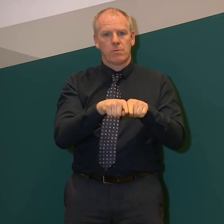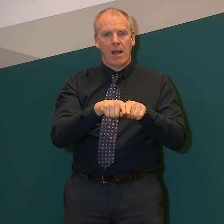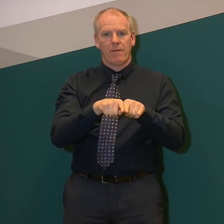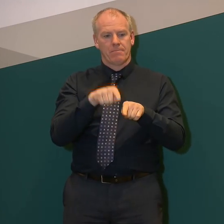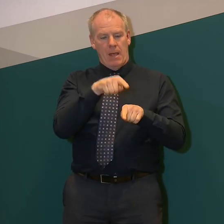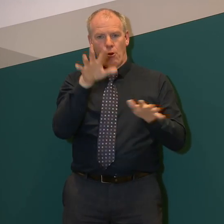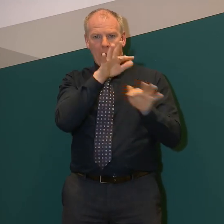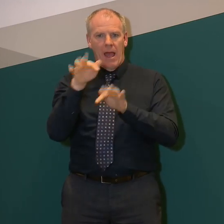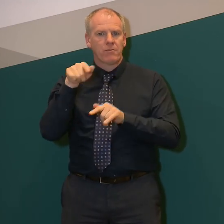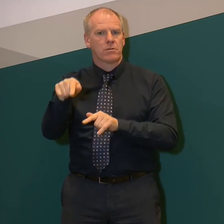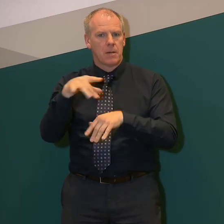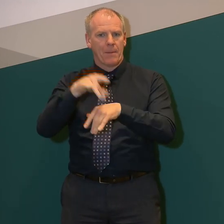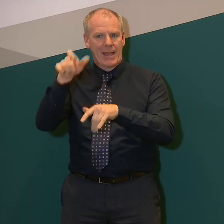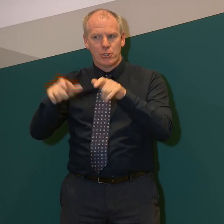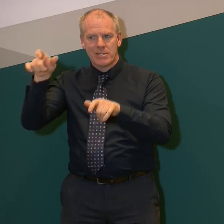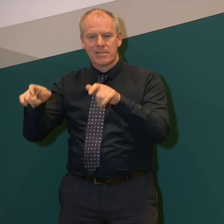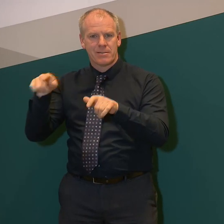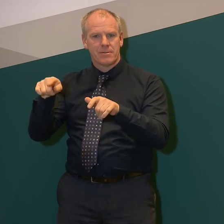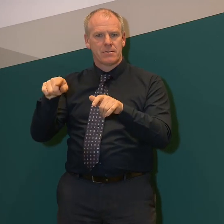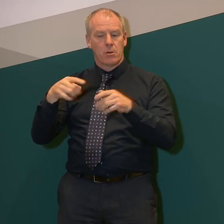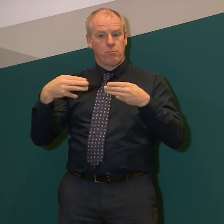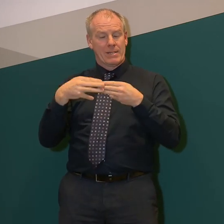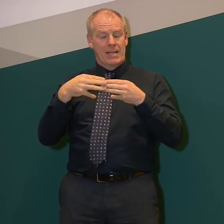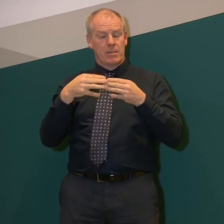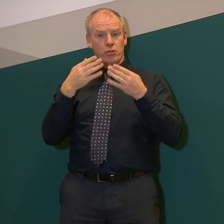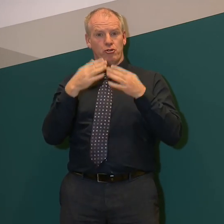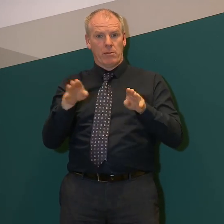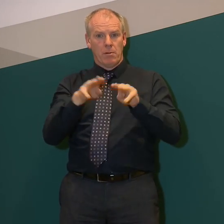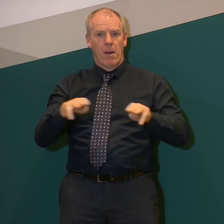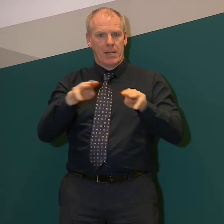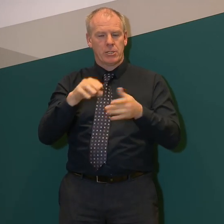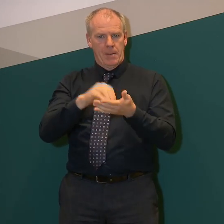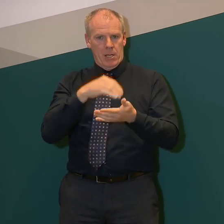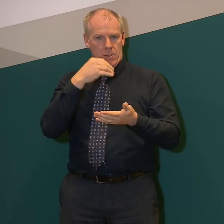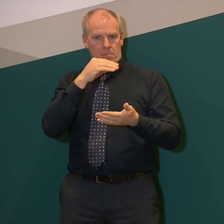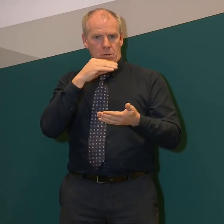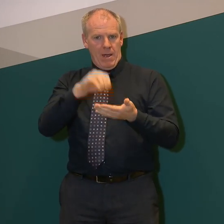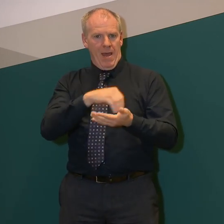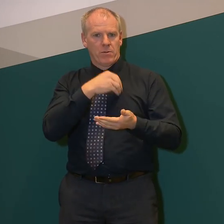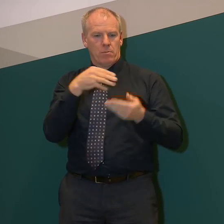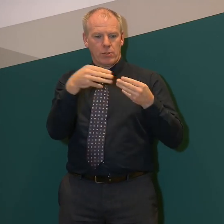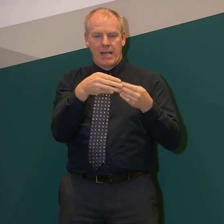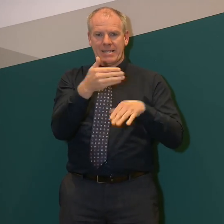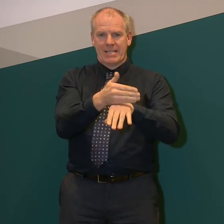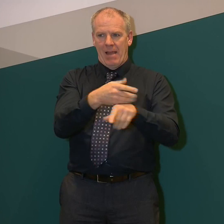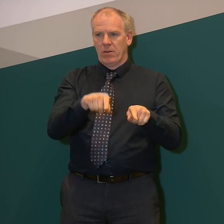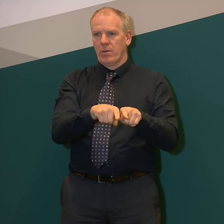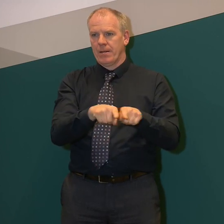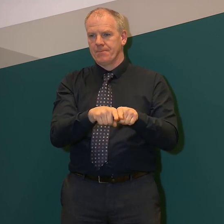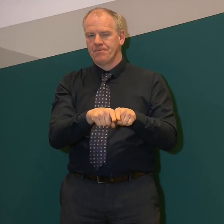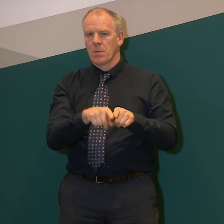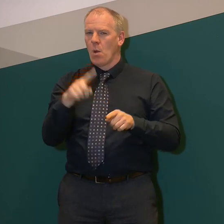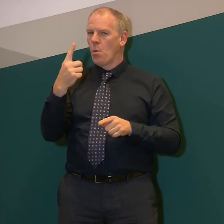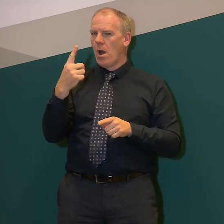in our concern. We've said from the get-go that protecting our population requires us to protect our workforce. I think one of the issues about